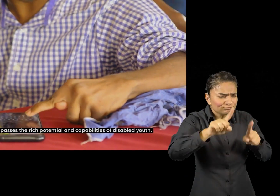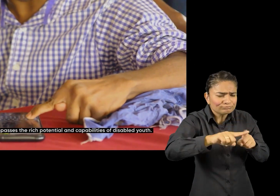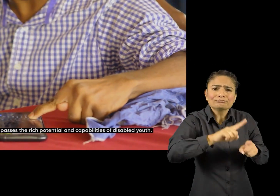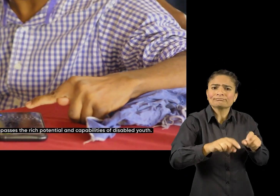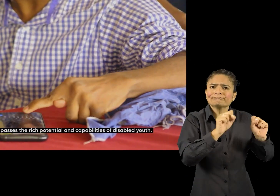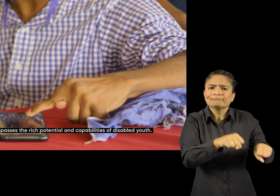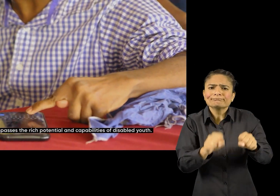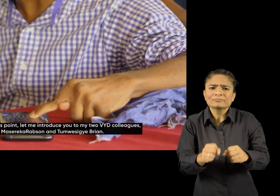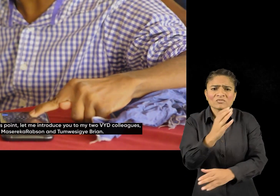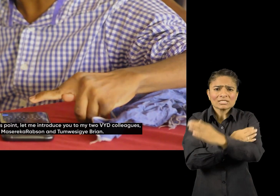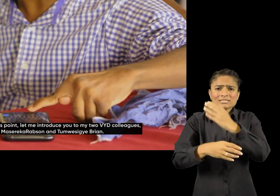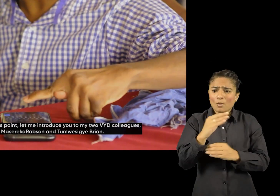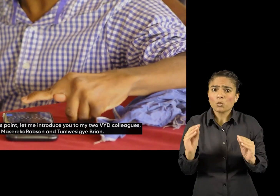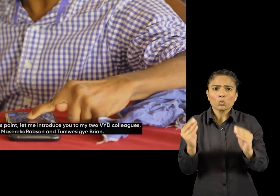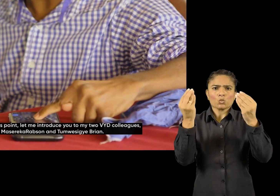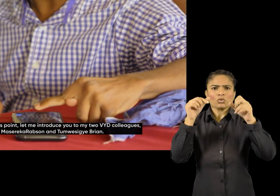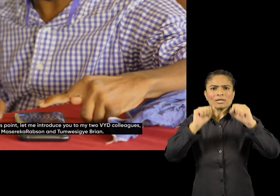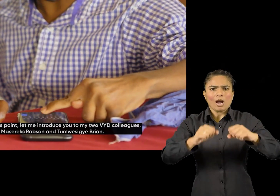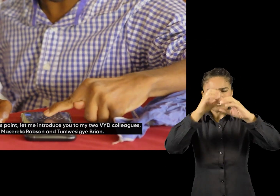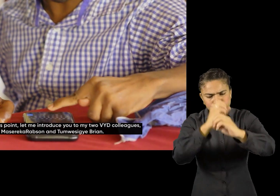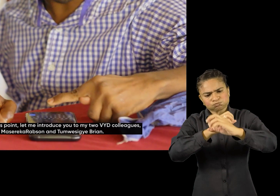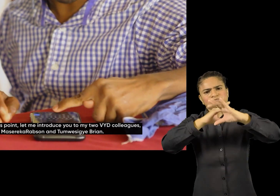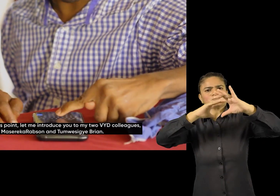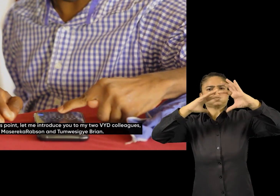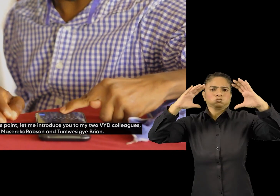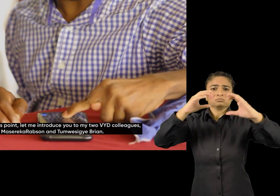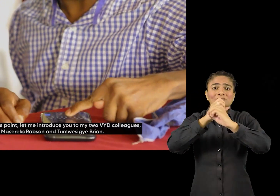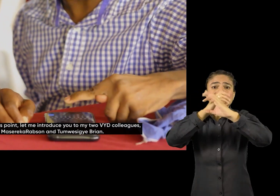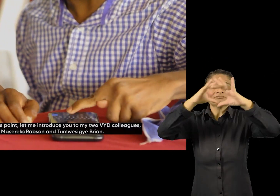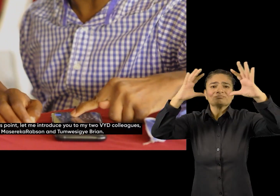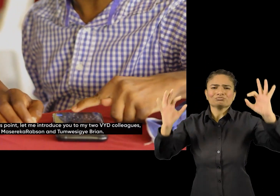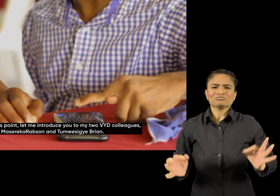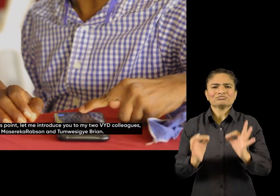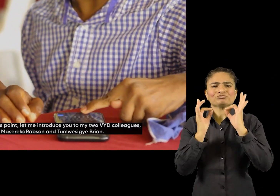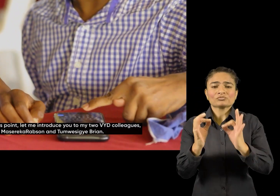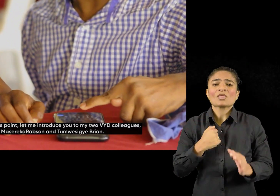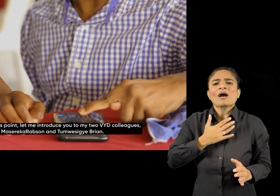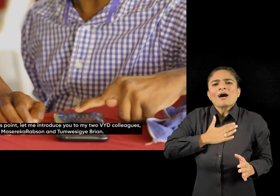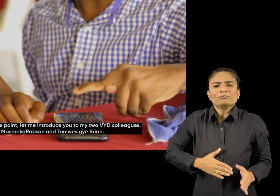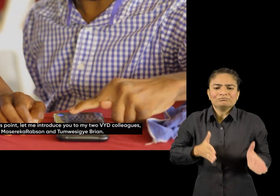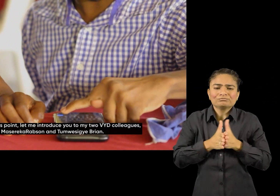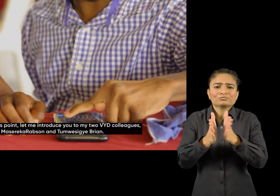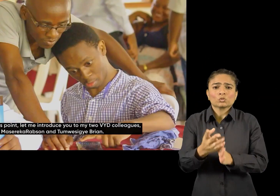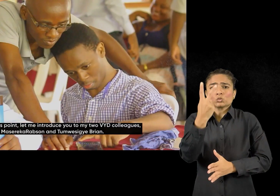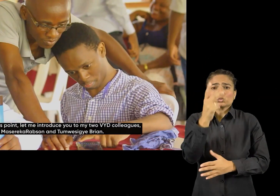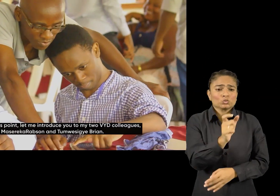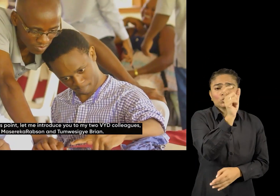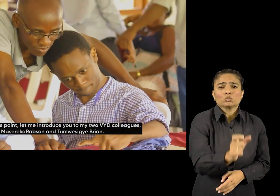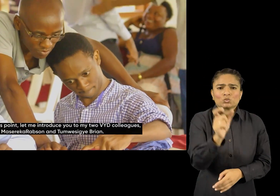capabilities of disabled youth. To illustrate this point, let me introduce to you my